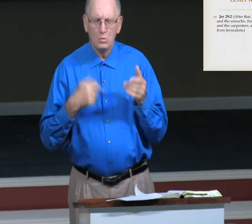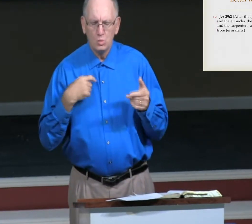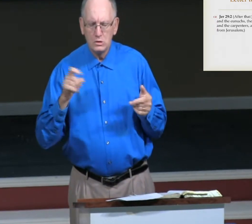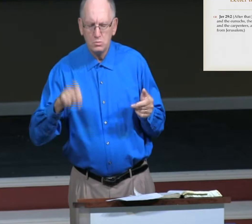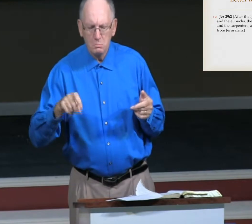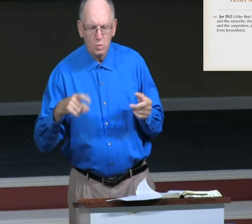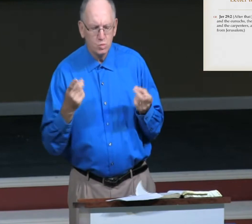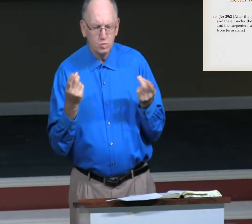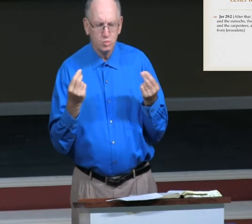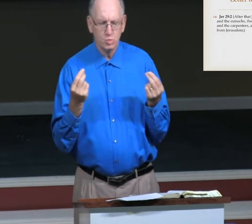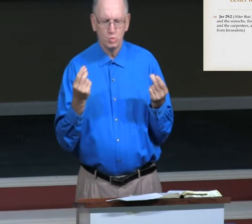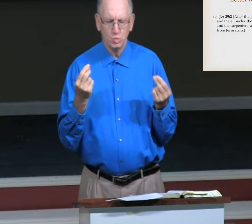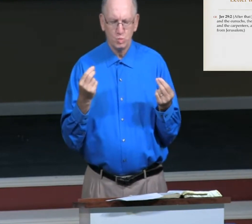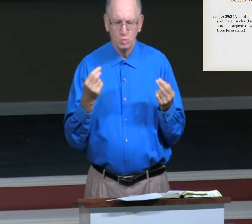through this about what we're supposed to do